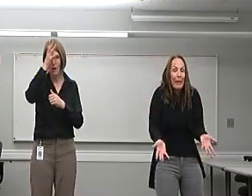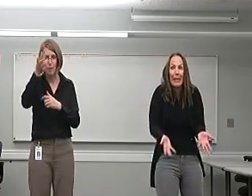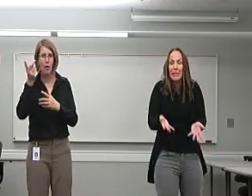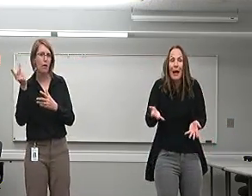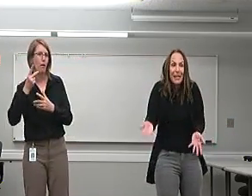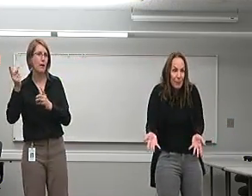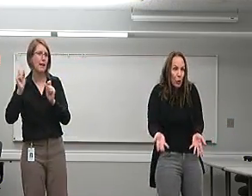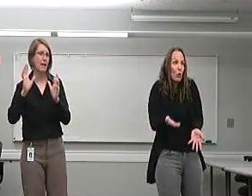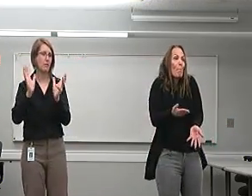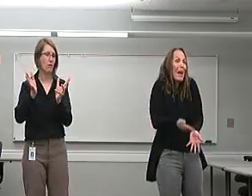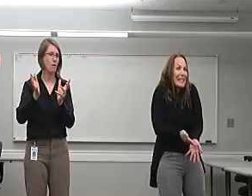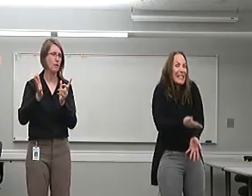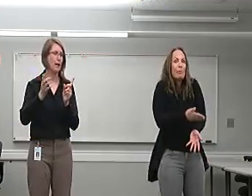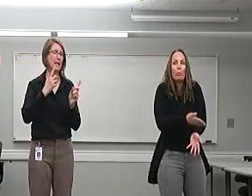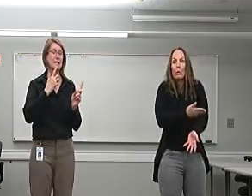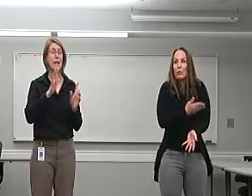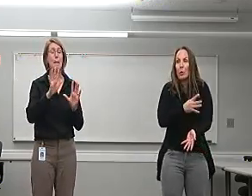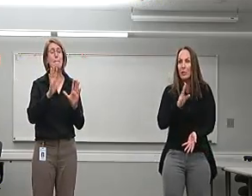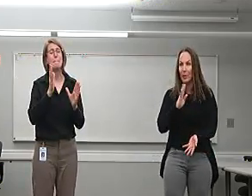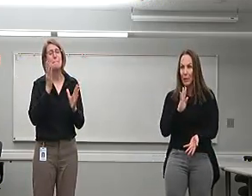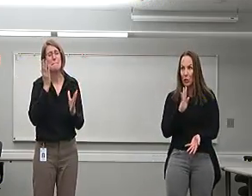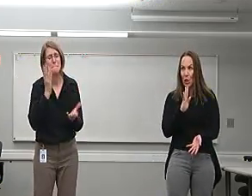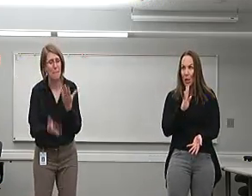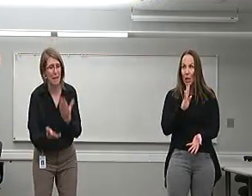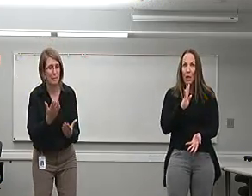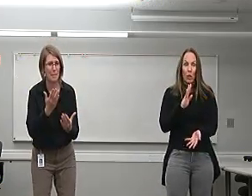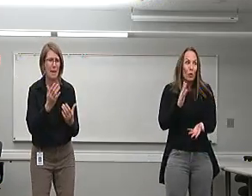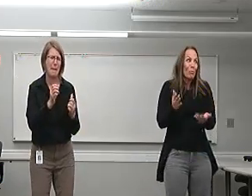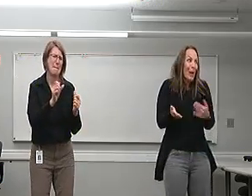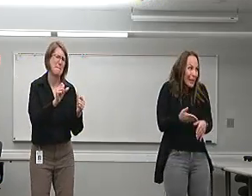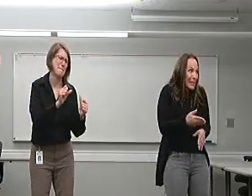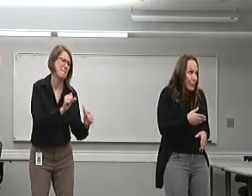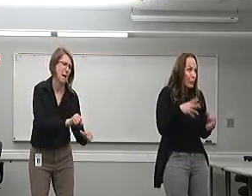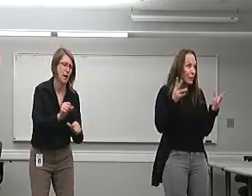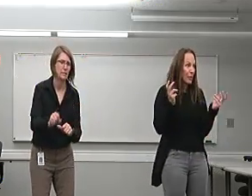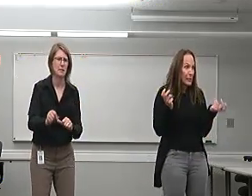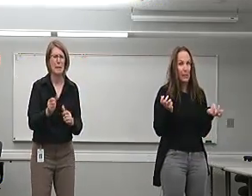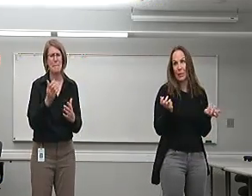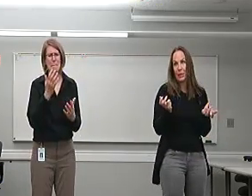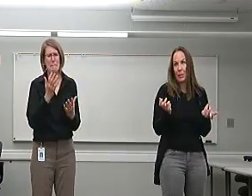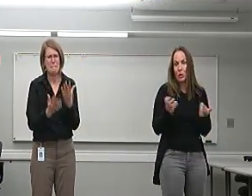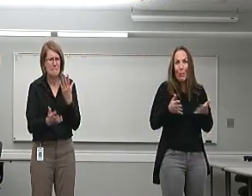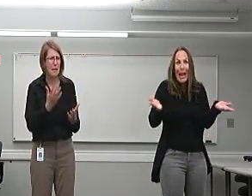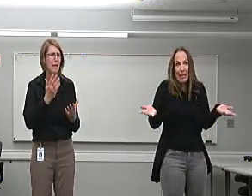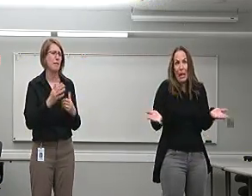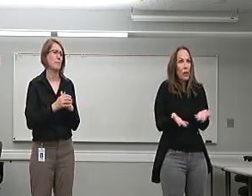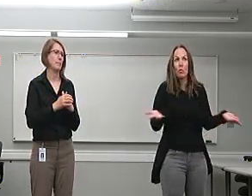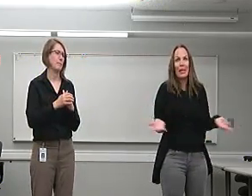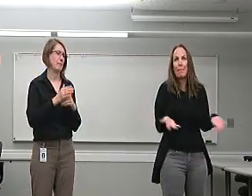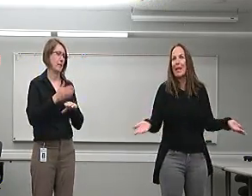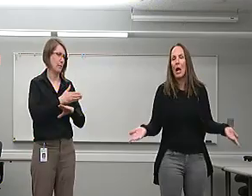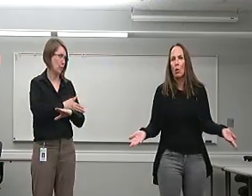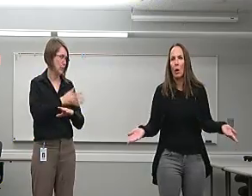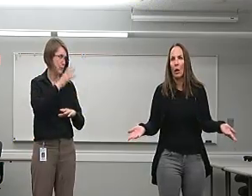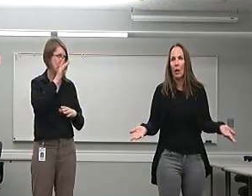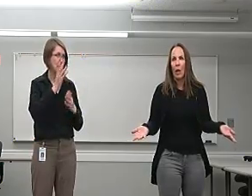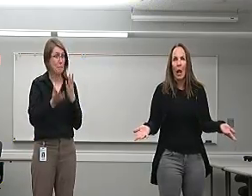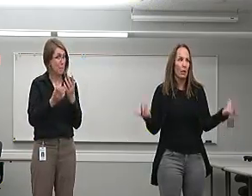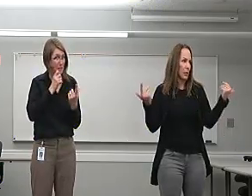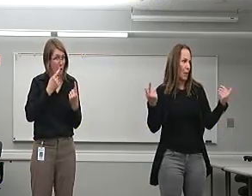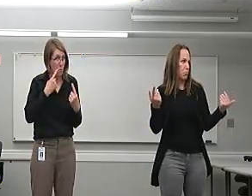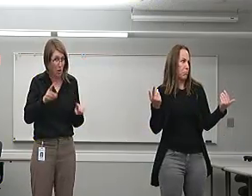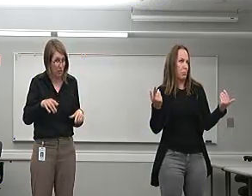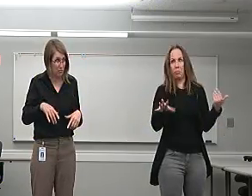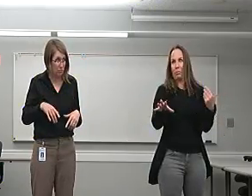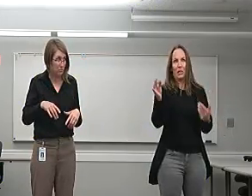You might improve your speech. You might improve your listening skills. You might, and it may not work. And Leah's like, let's